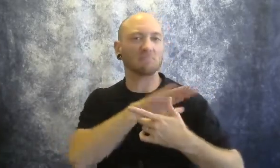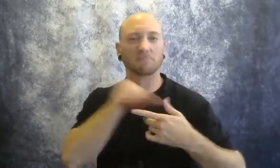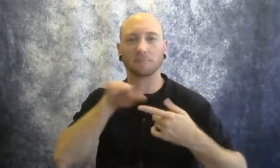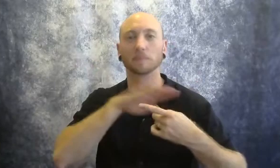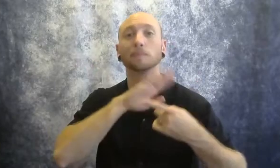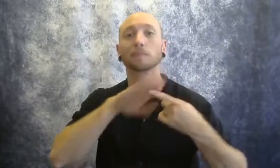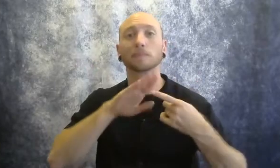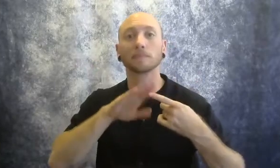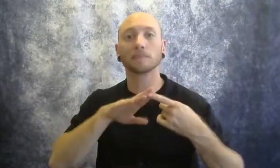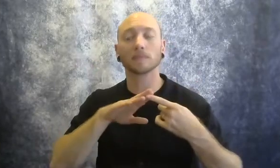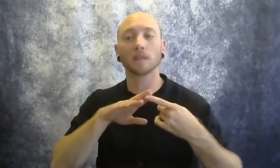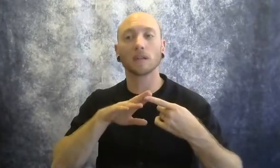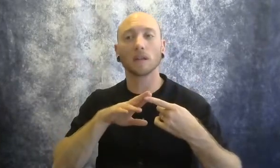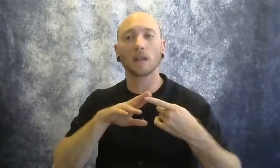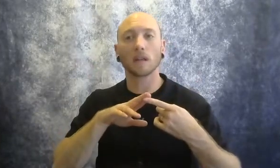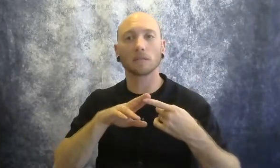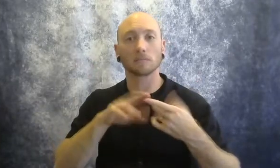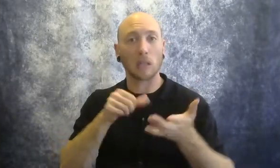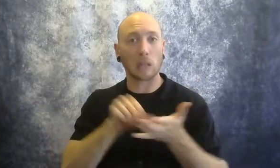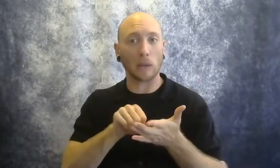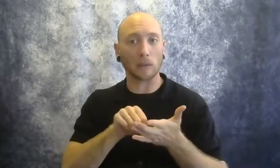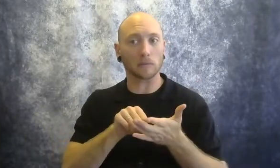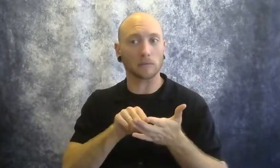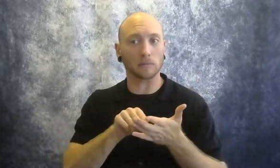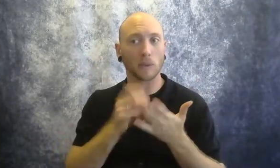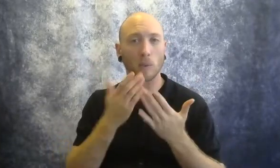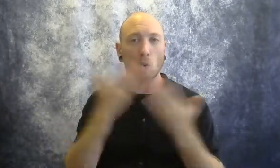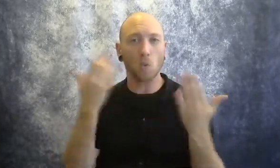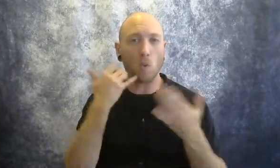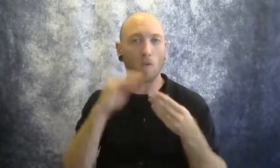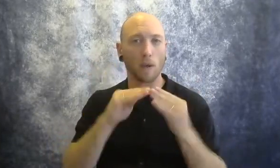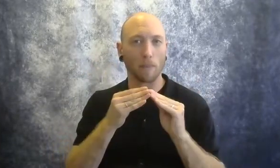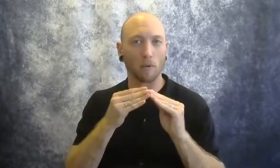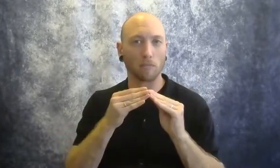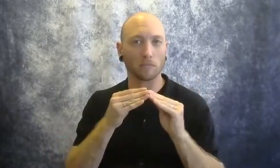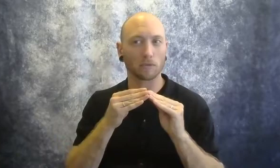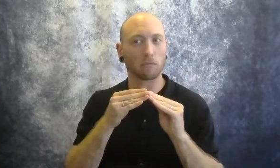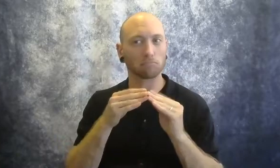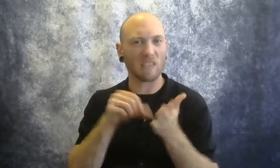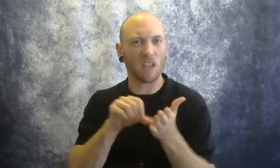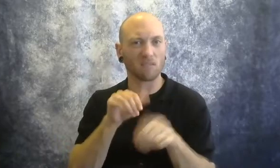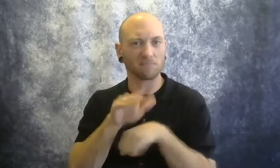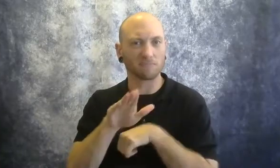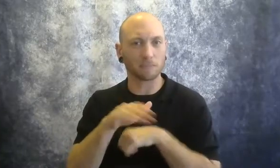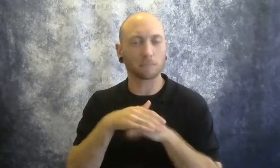English. So then I wrote a letter to one that didn't have an address. It didn't have a phone